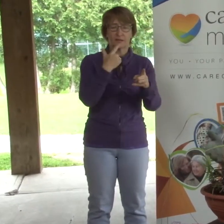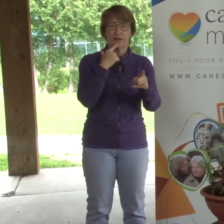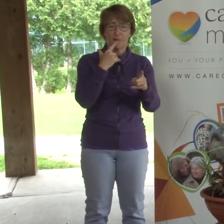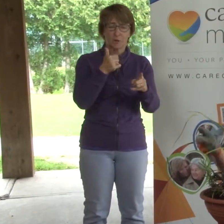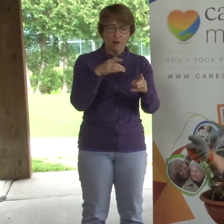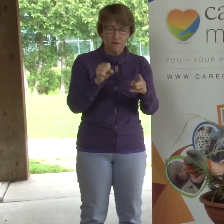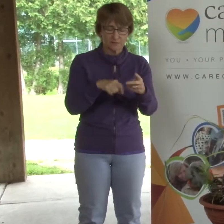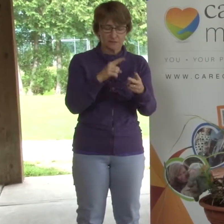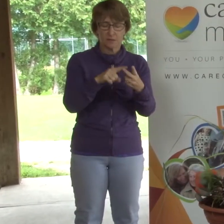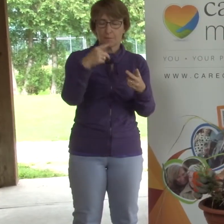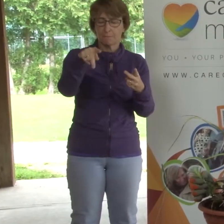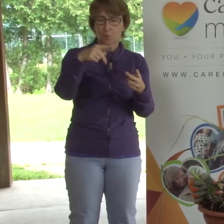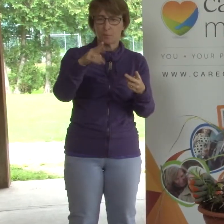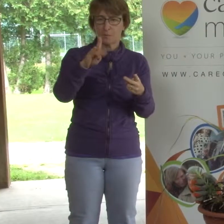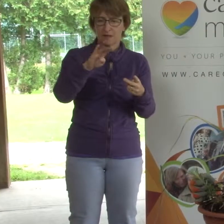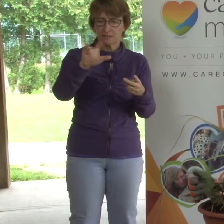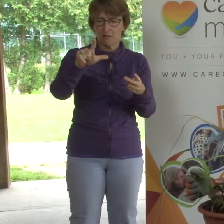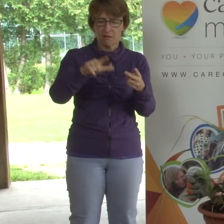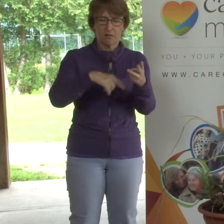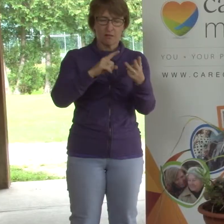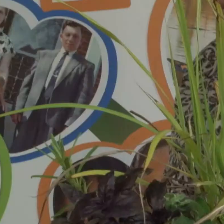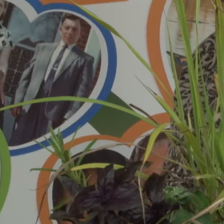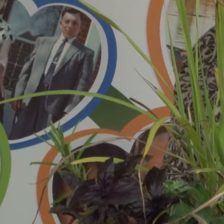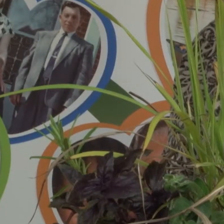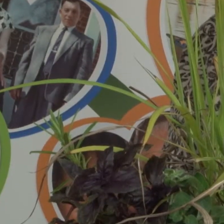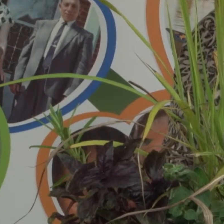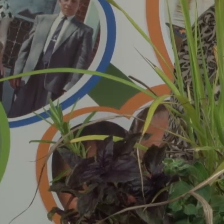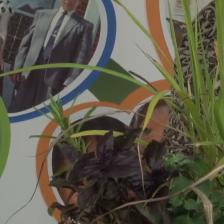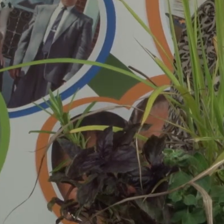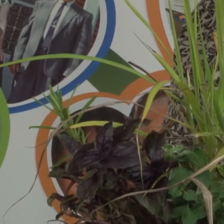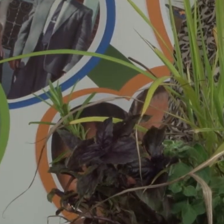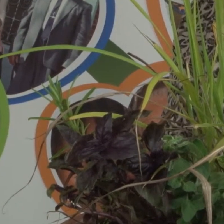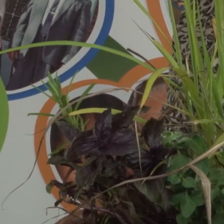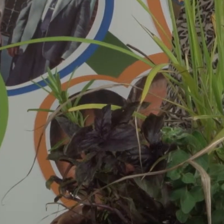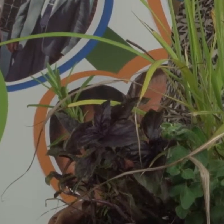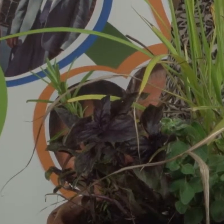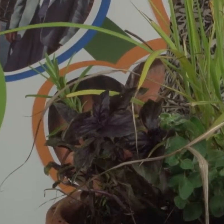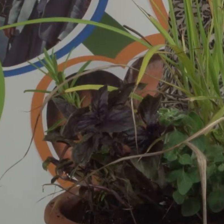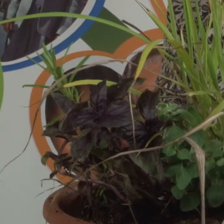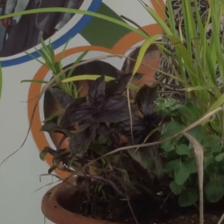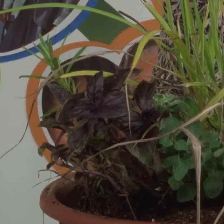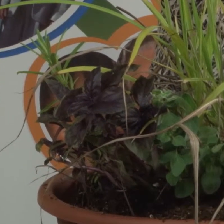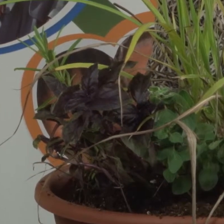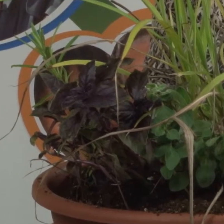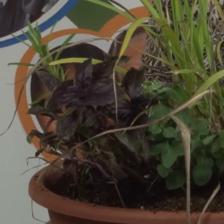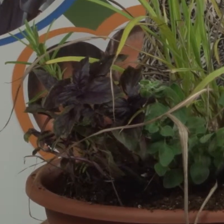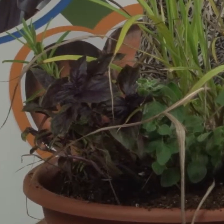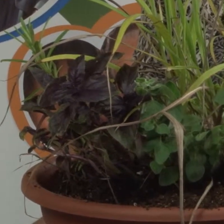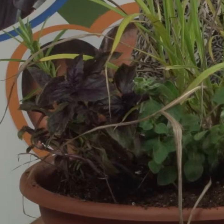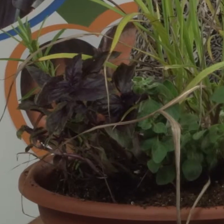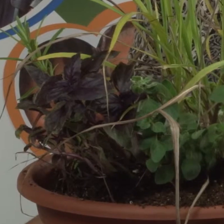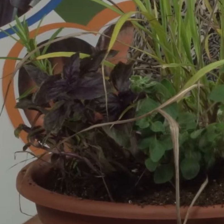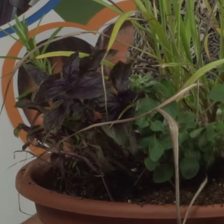lemongrass, purple basil, rosemary for lamb, parsley for just about every recipe, and oregano for most